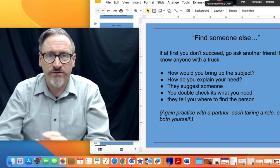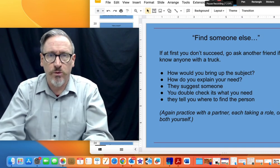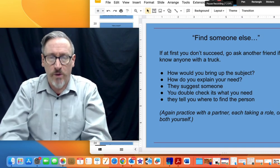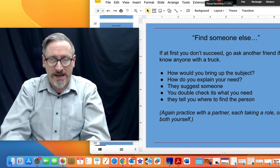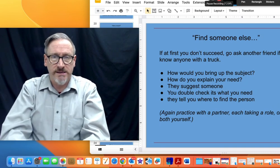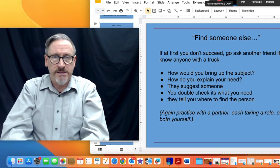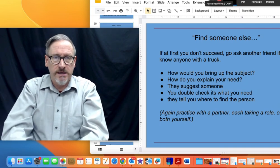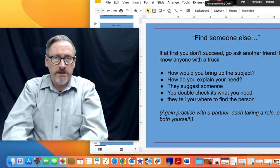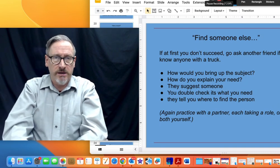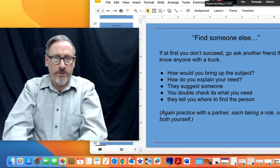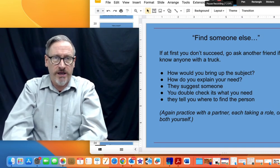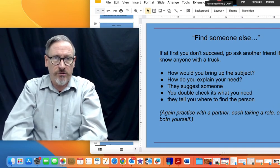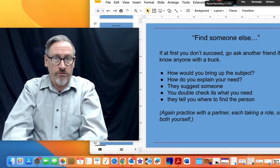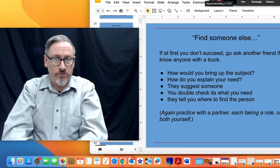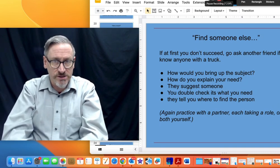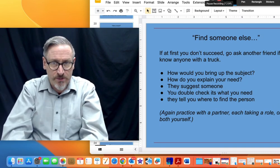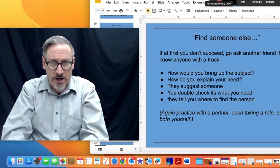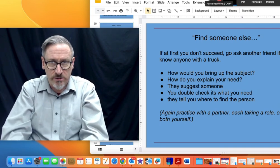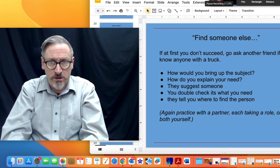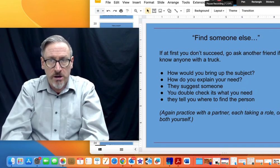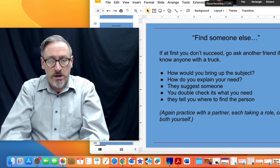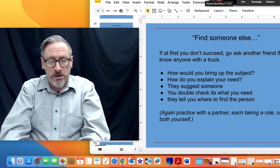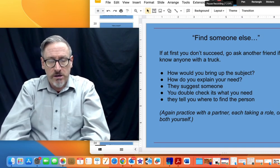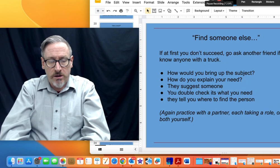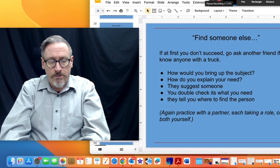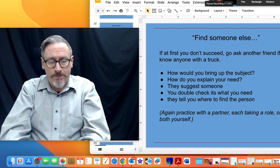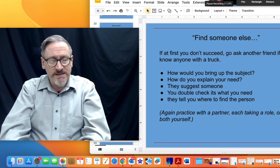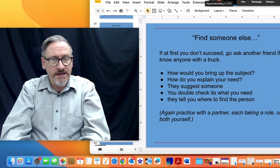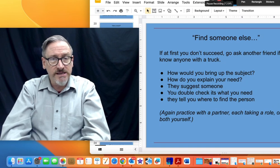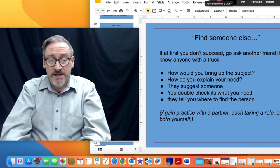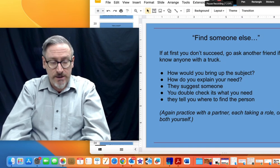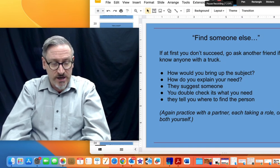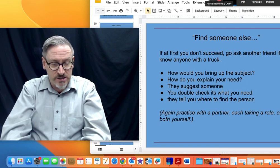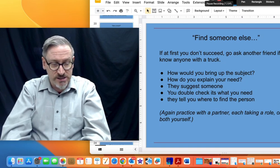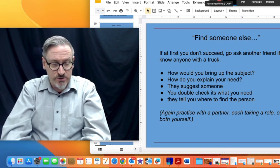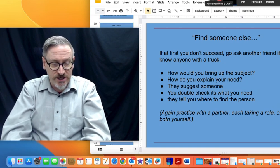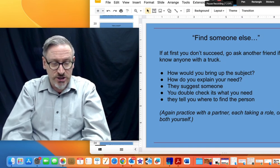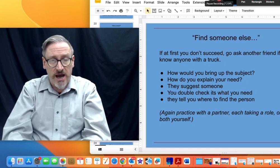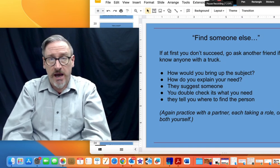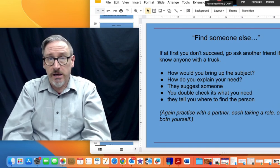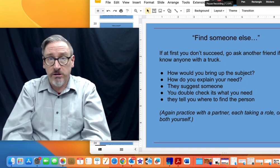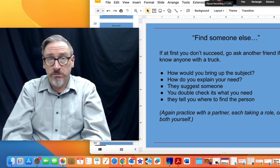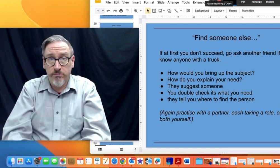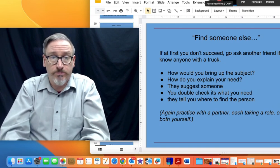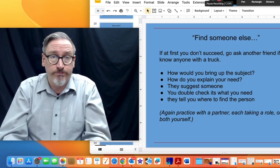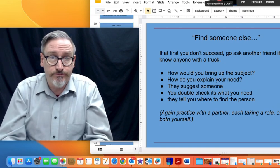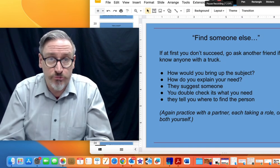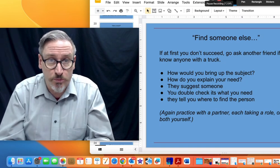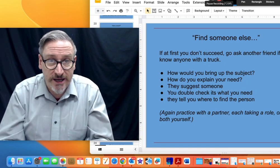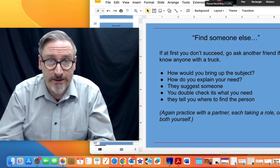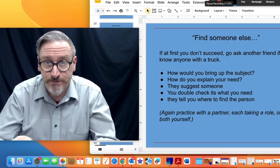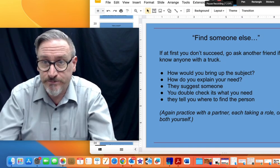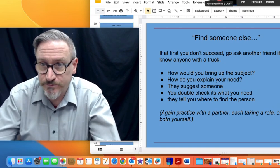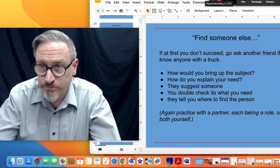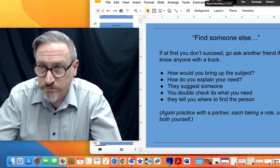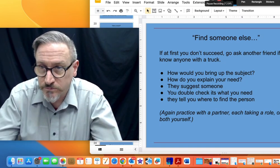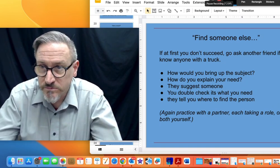lots of different ways that we can respond. Best thing is think about a situation and role play